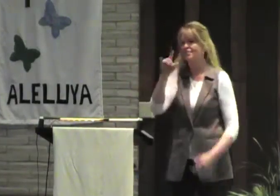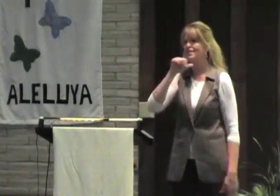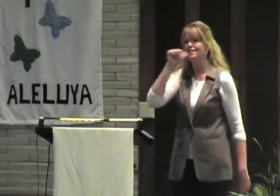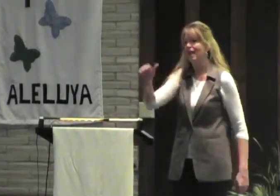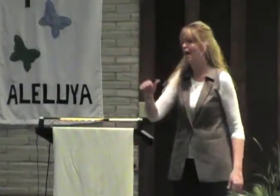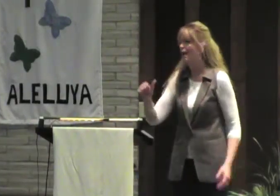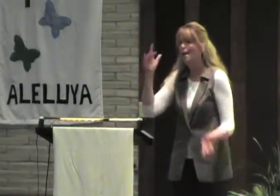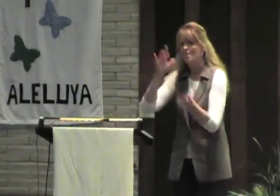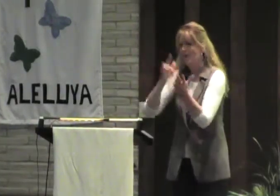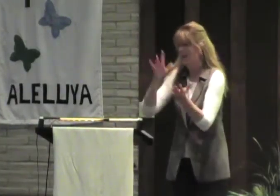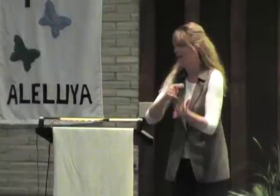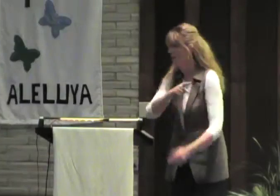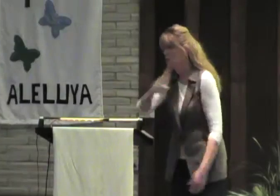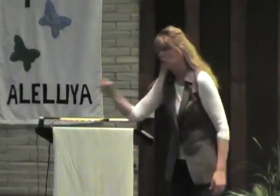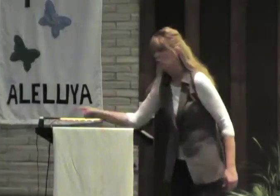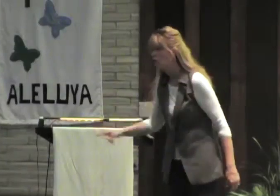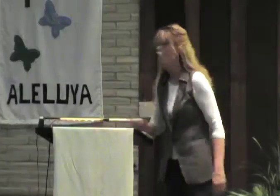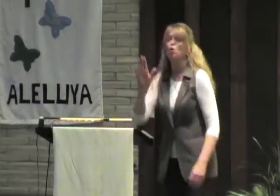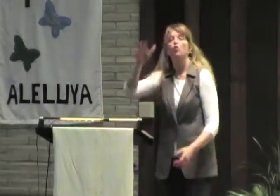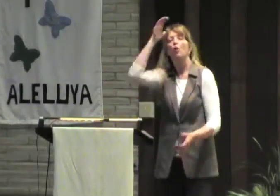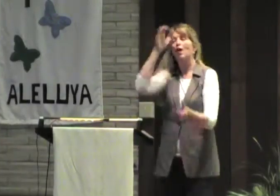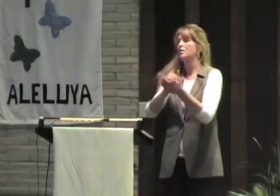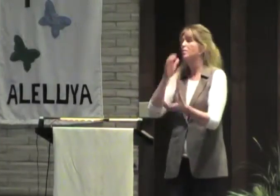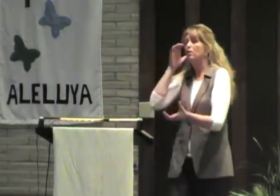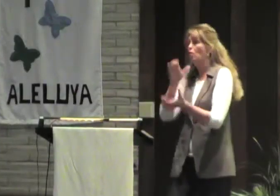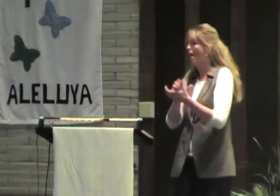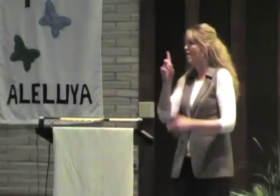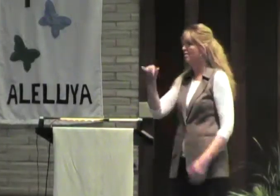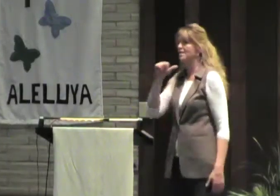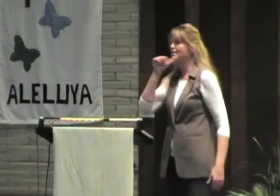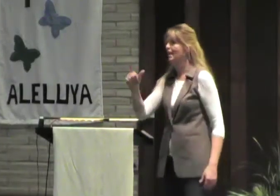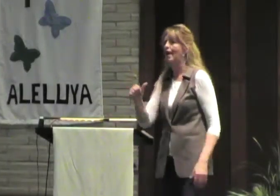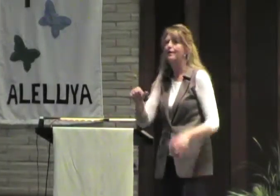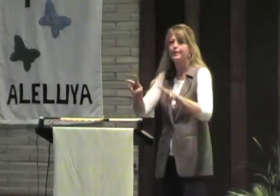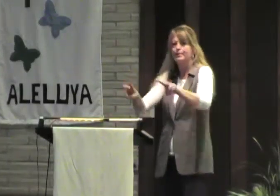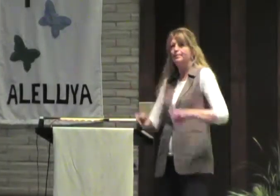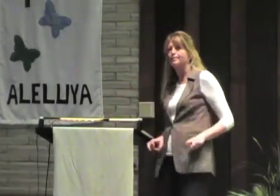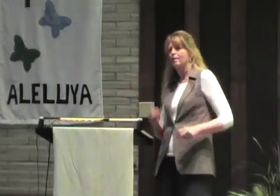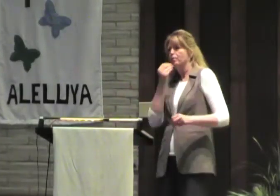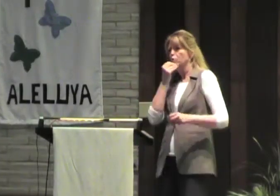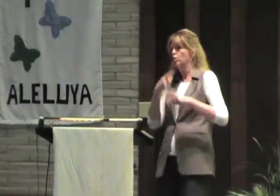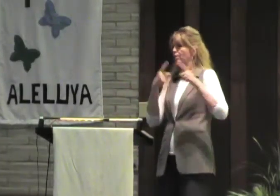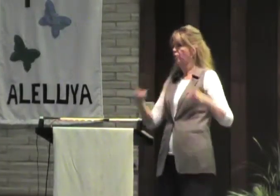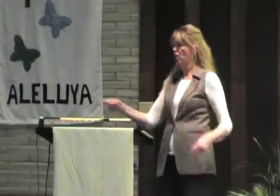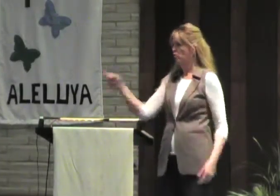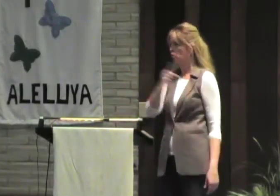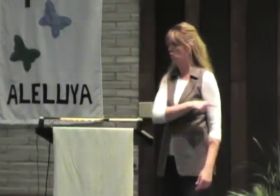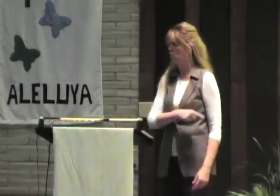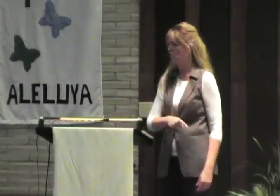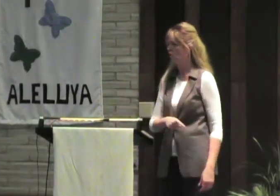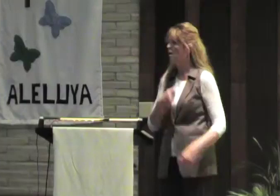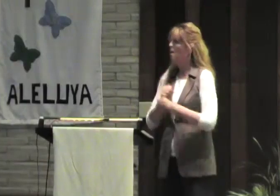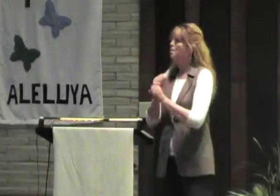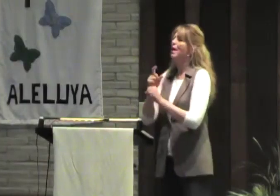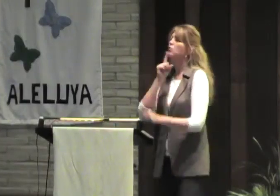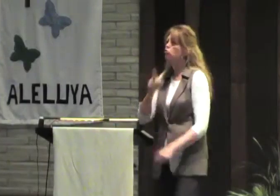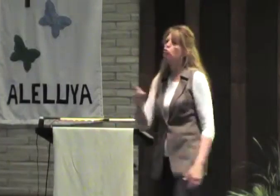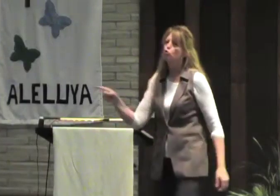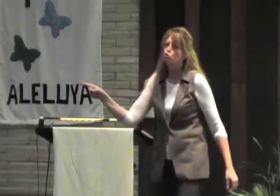and wife did not molest you. Your husband and wife did not steal food from you.